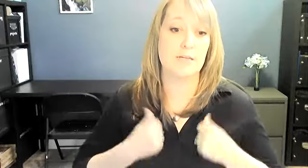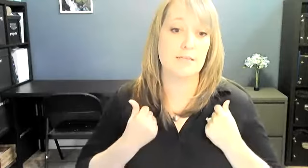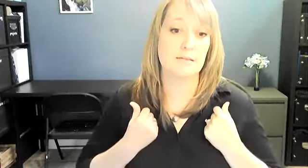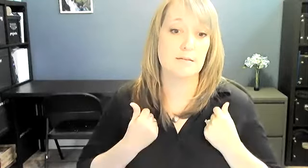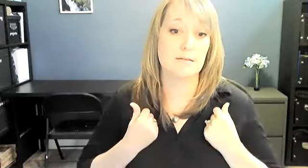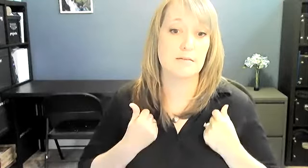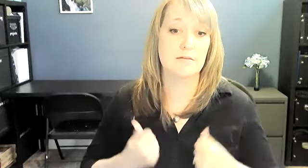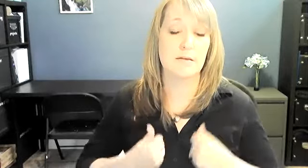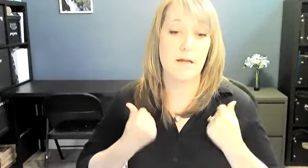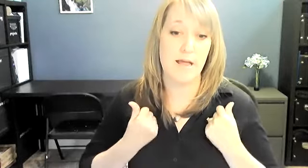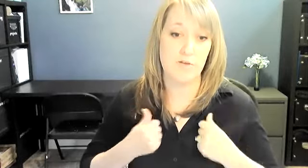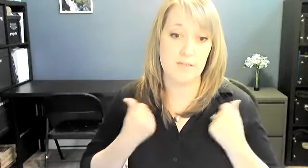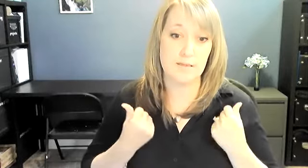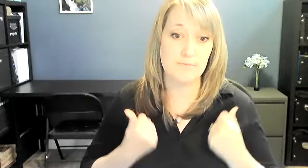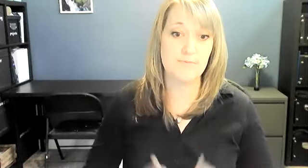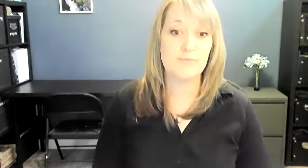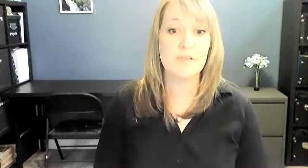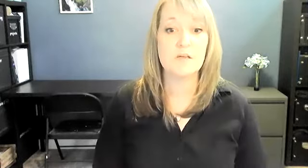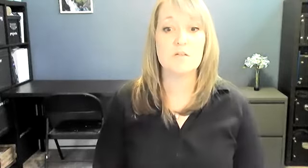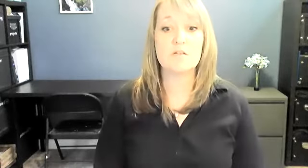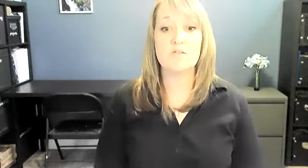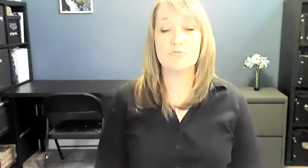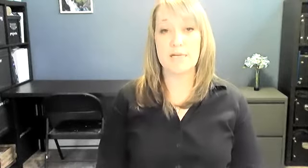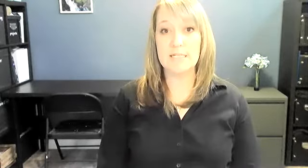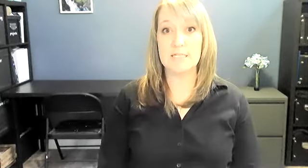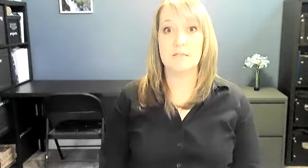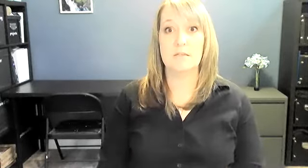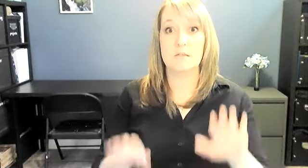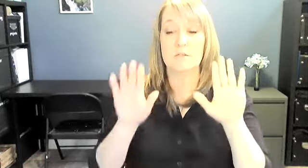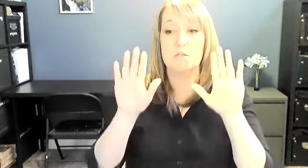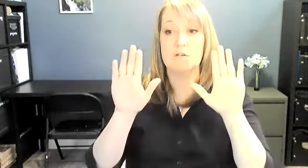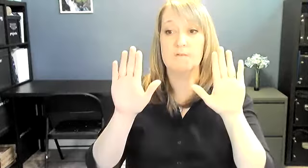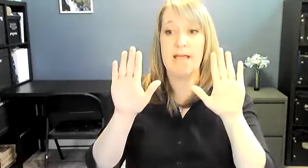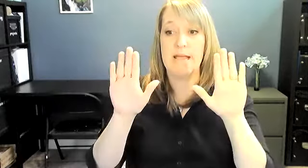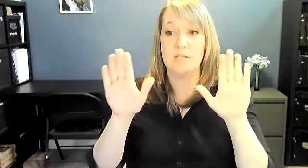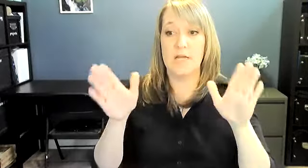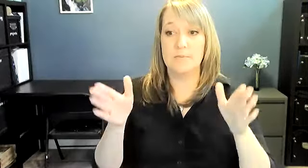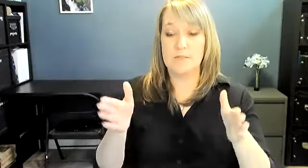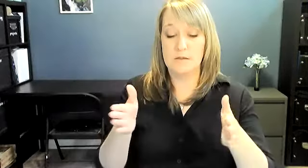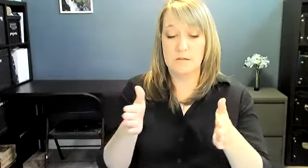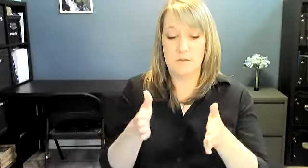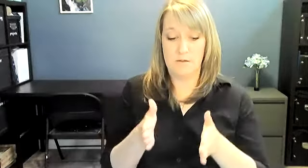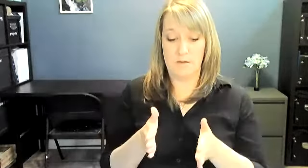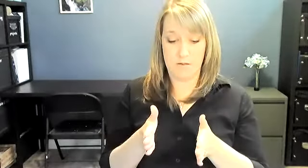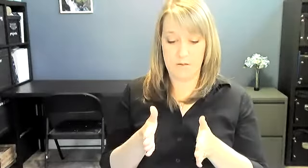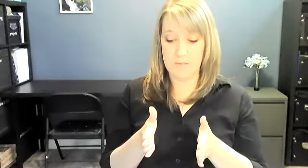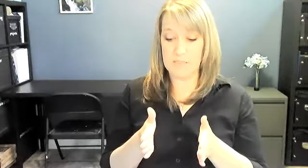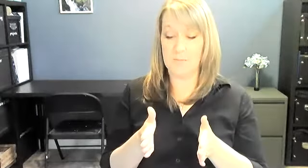Address. Address. Street, 2 flat hand shapes, thumbs up,